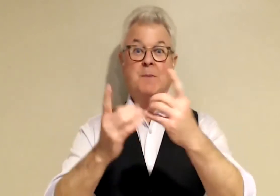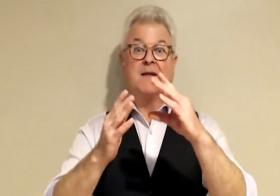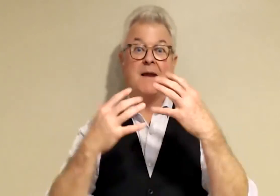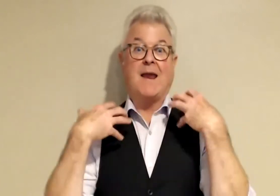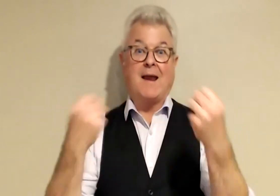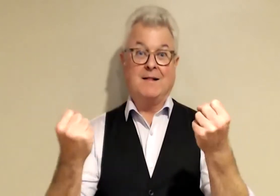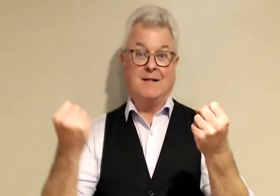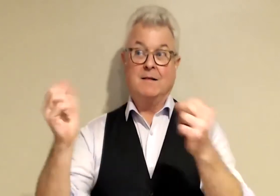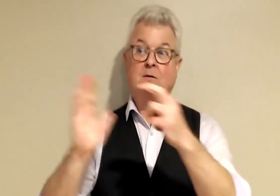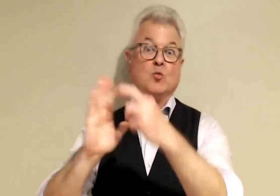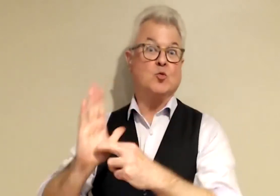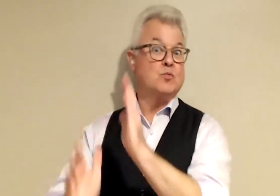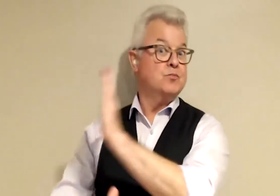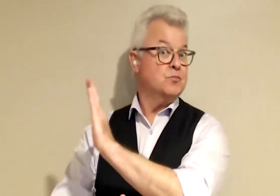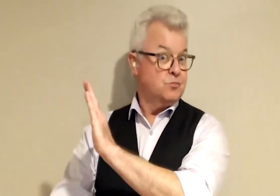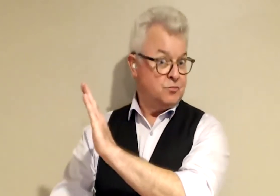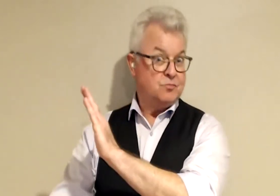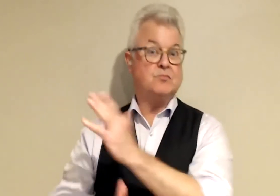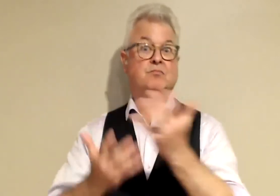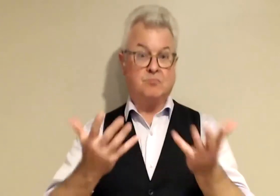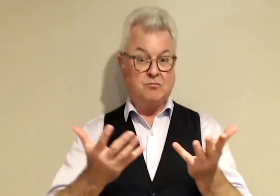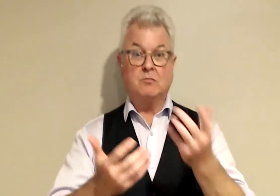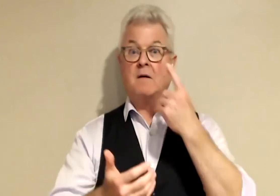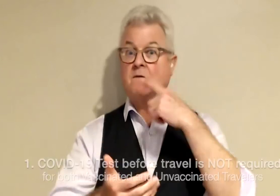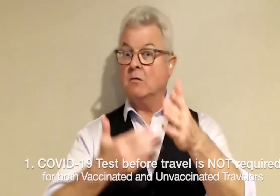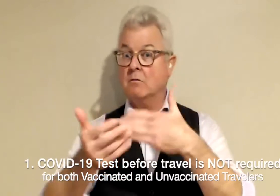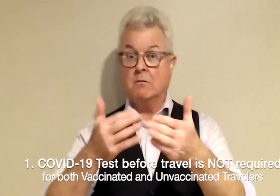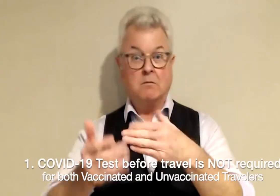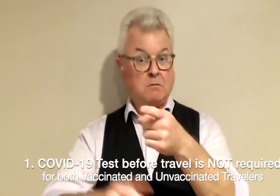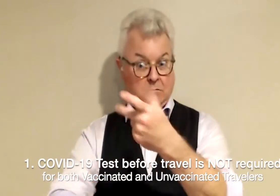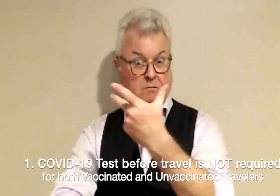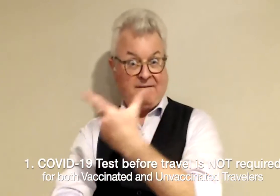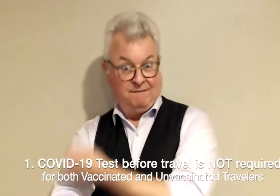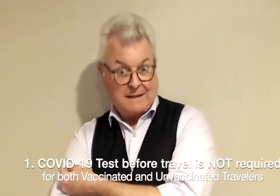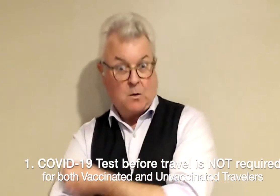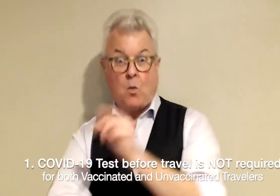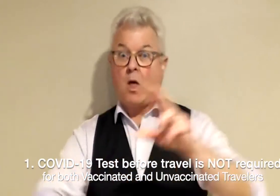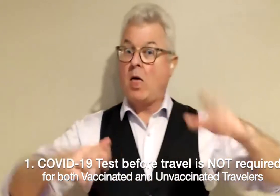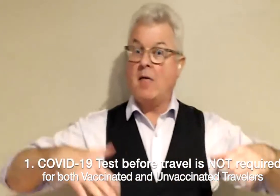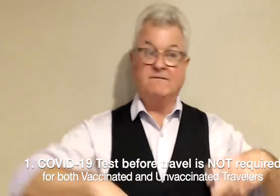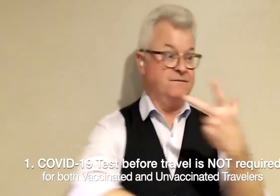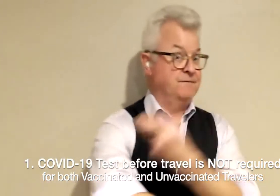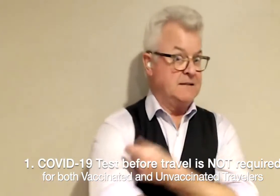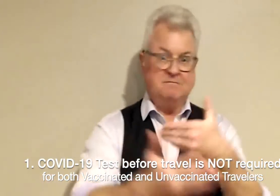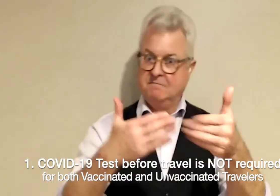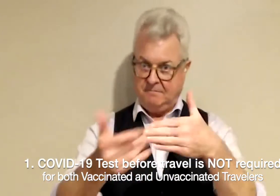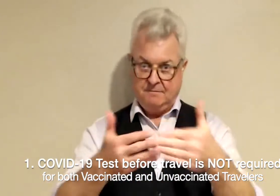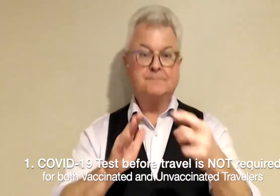So as of now, the Rhode Island Department of Health, their guidelines basically state that whether you are vaccinated or